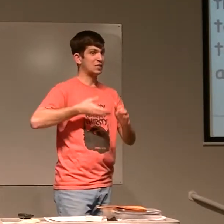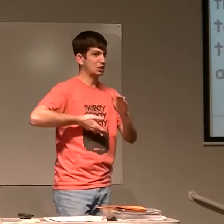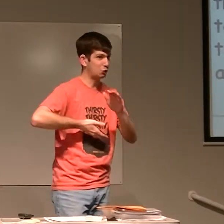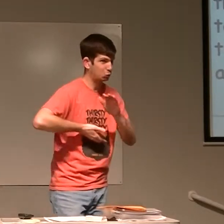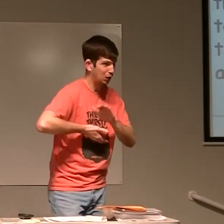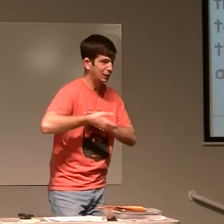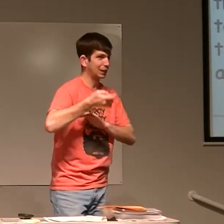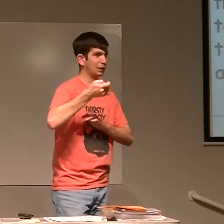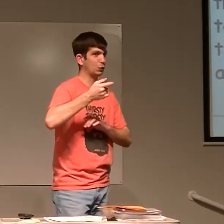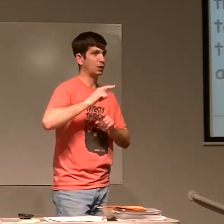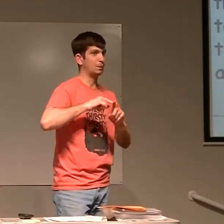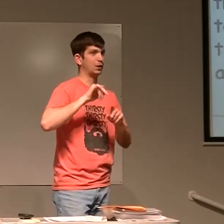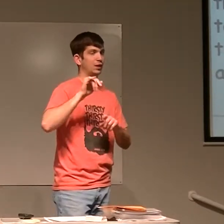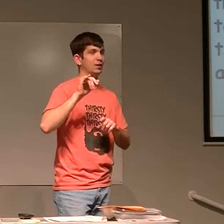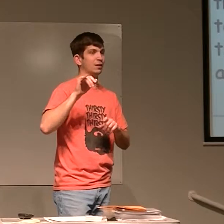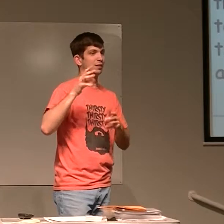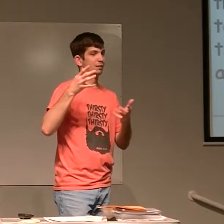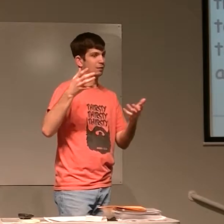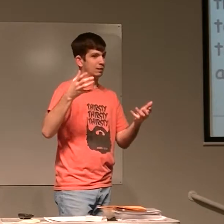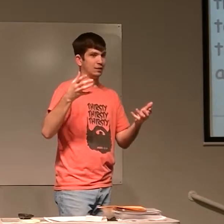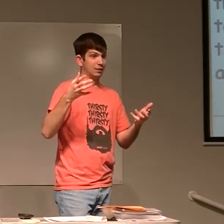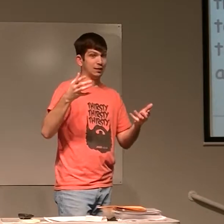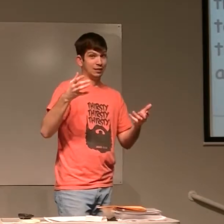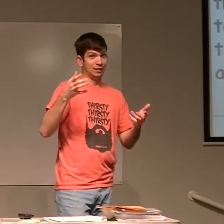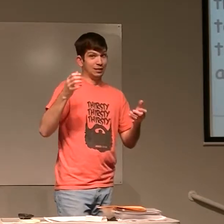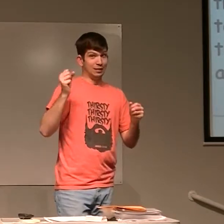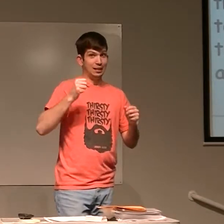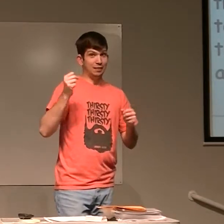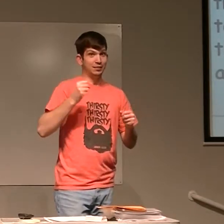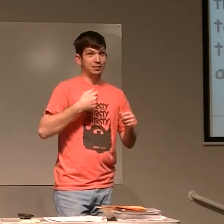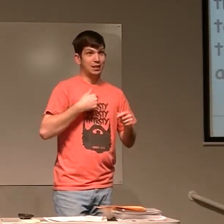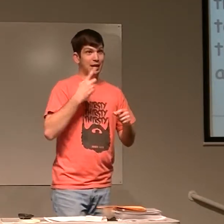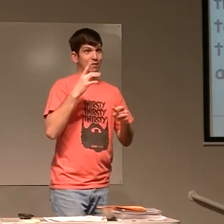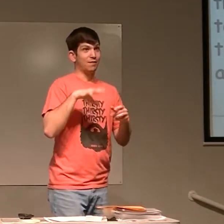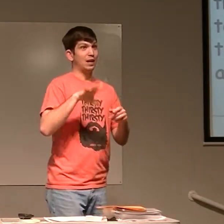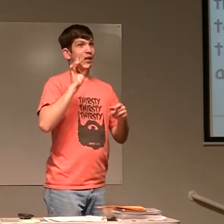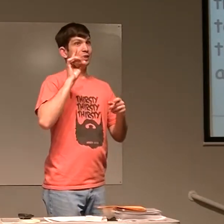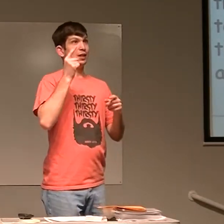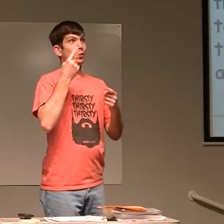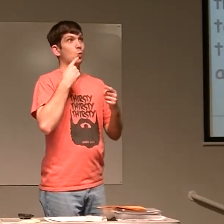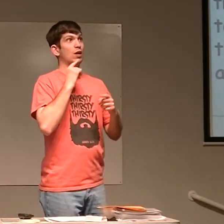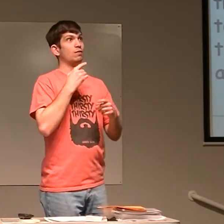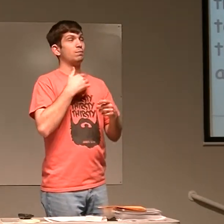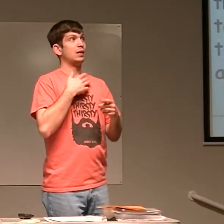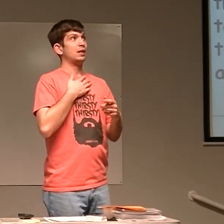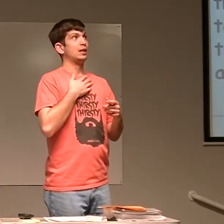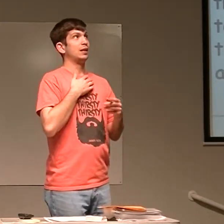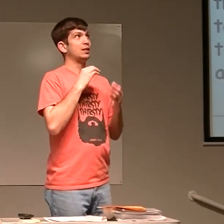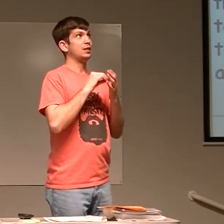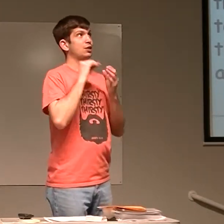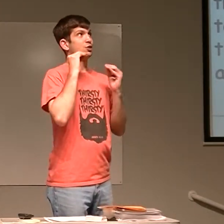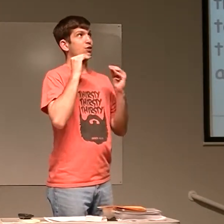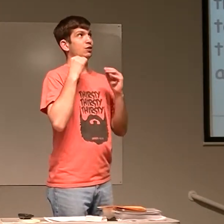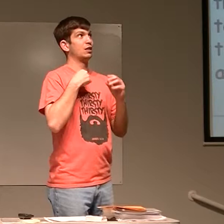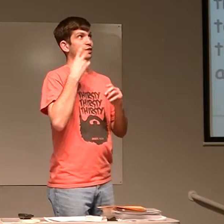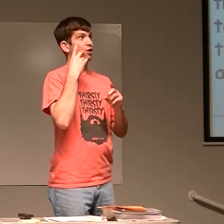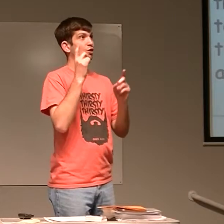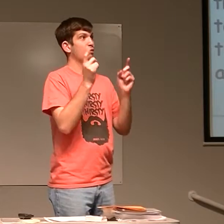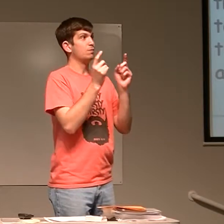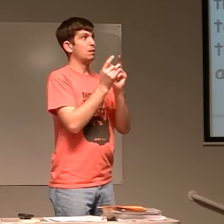still running a little bit, but yeah. And finally, one of my teacher, I saw her, I met